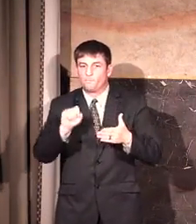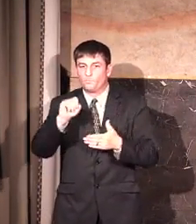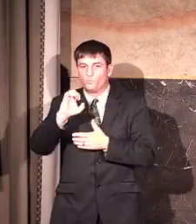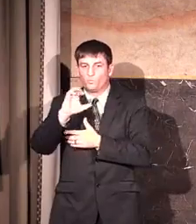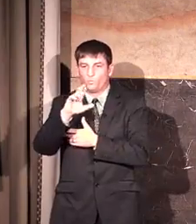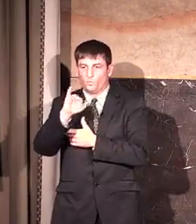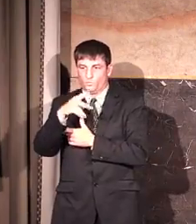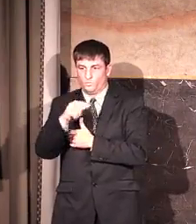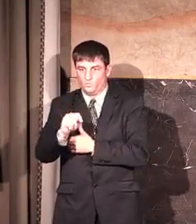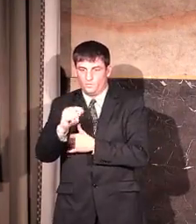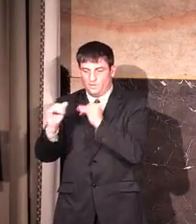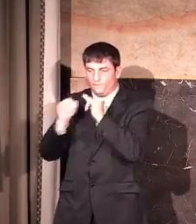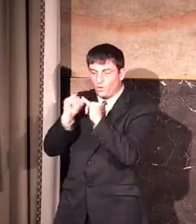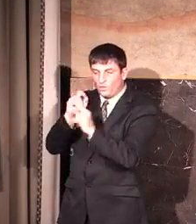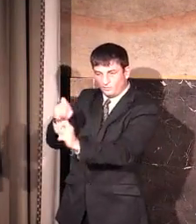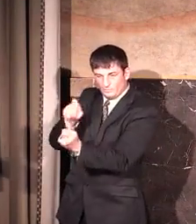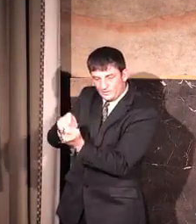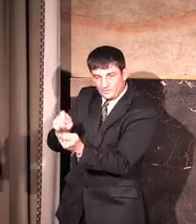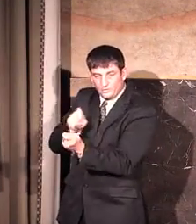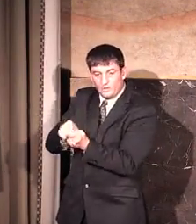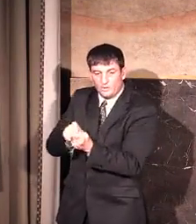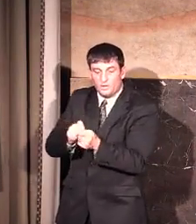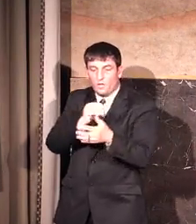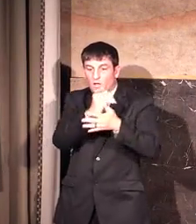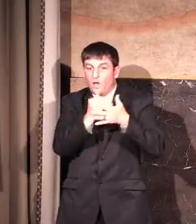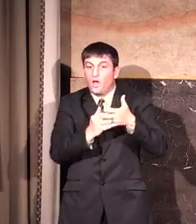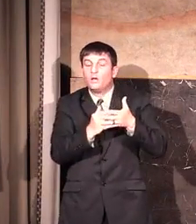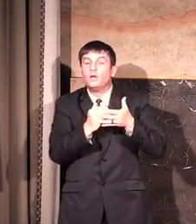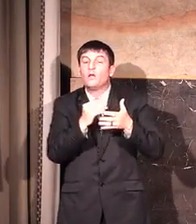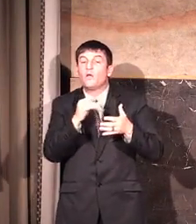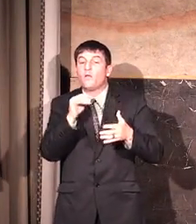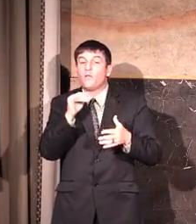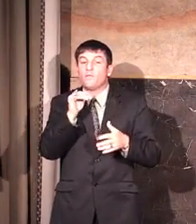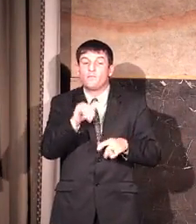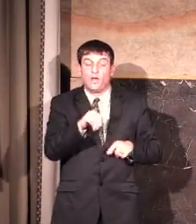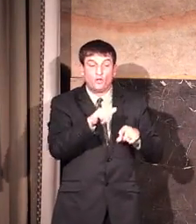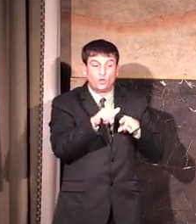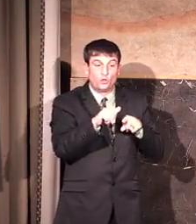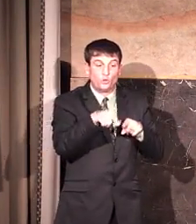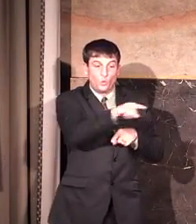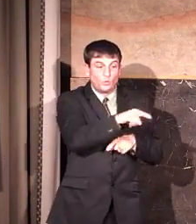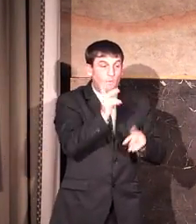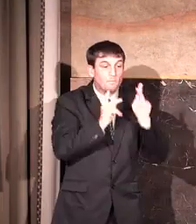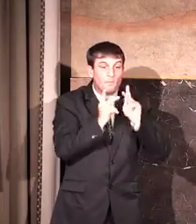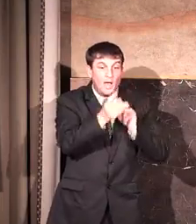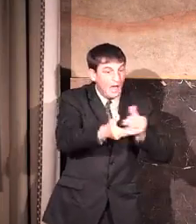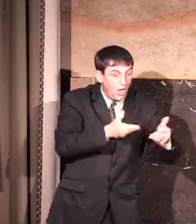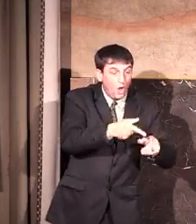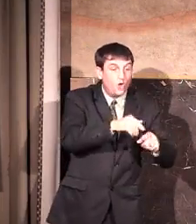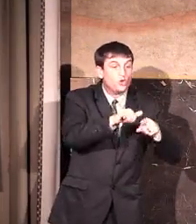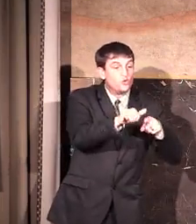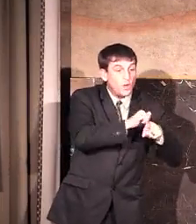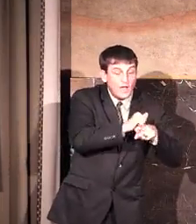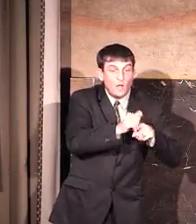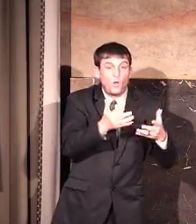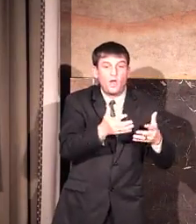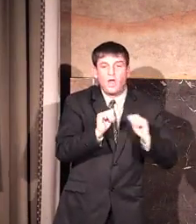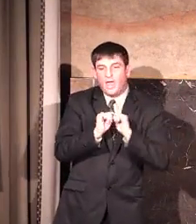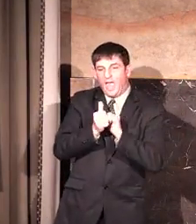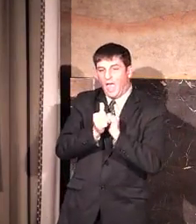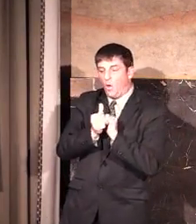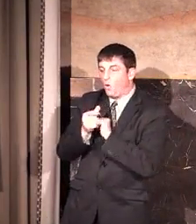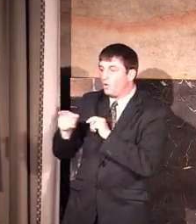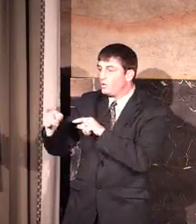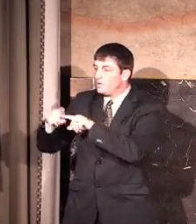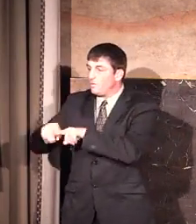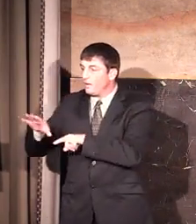bit more scripted out, but part of the training that we referenced that they're going to get is really how to sort of react to